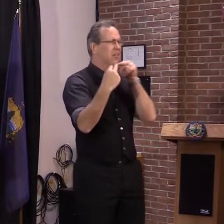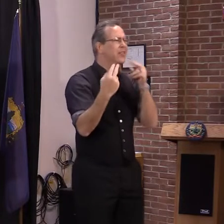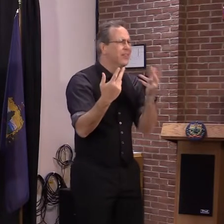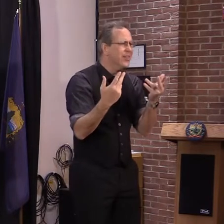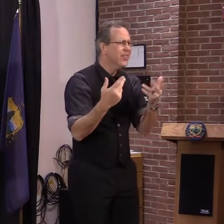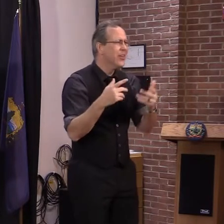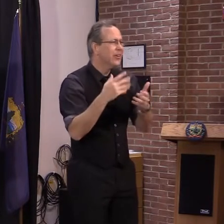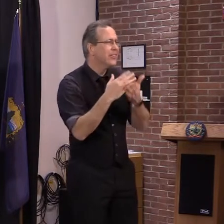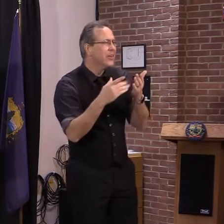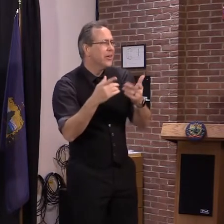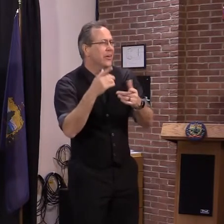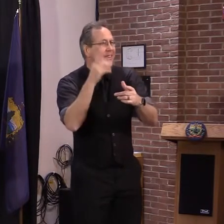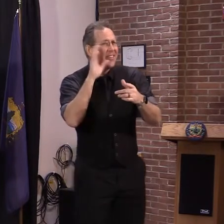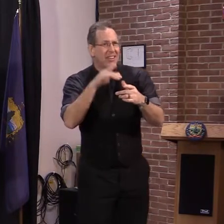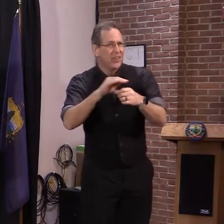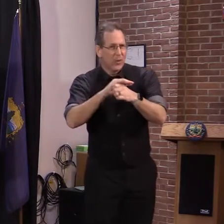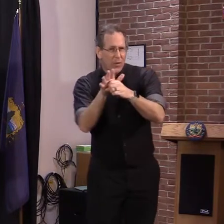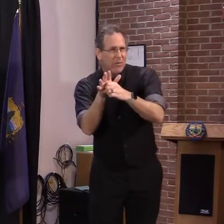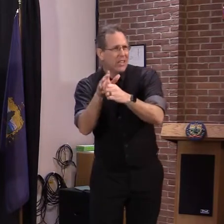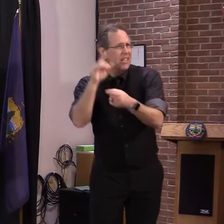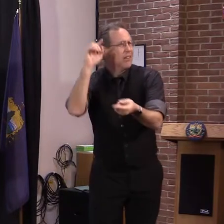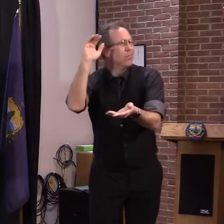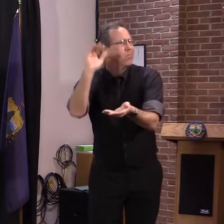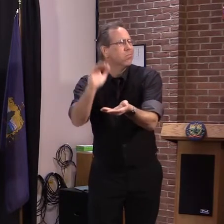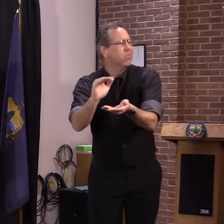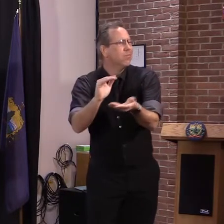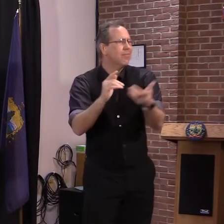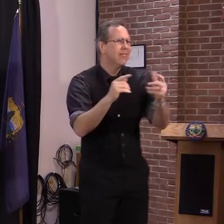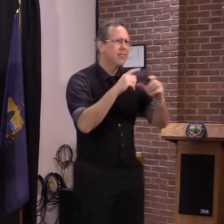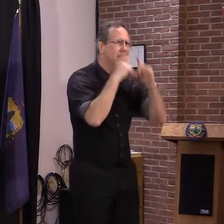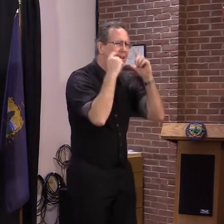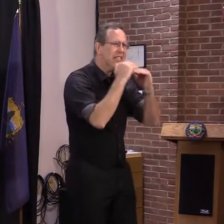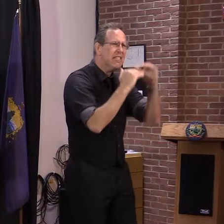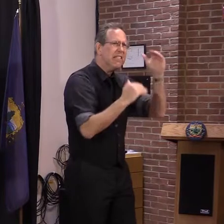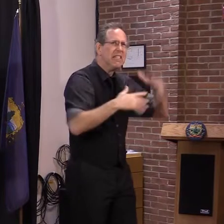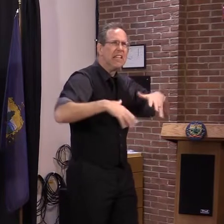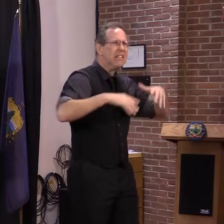COVID amongst this age group and guided our decision.